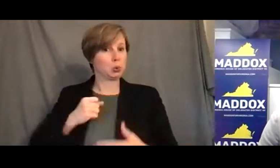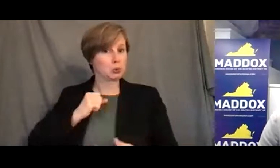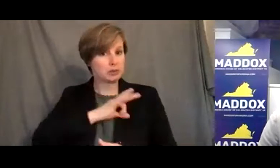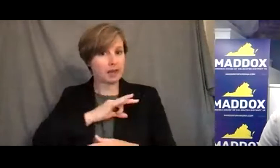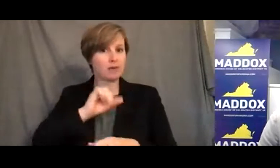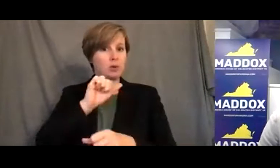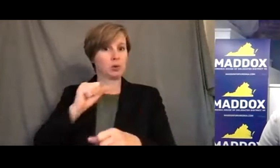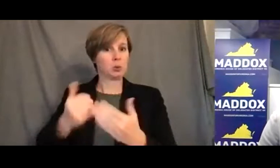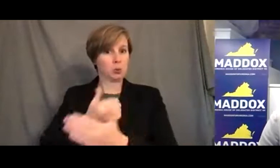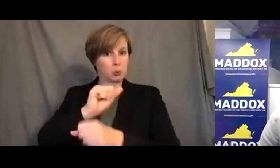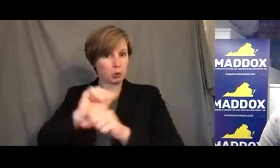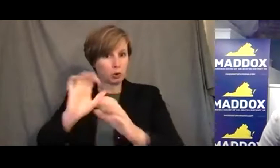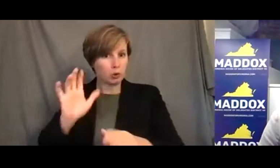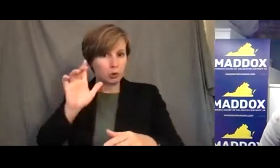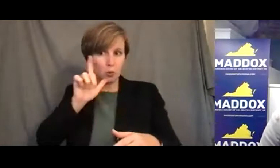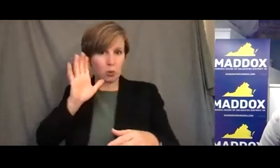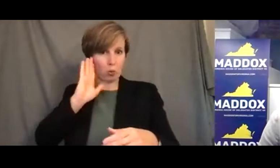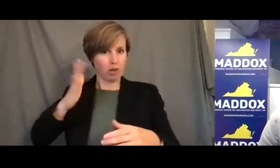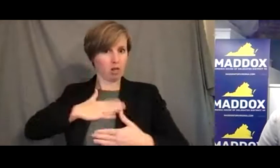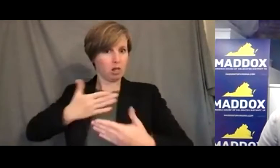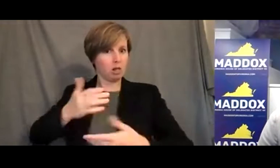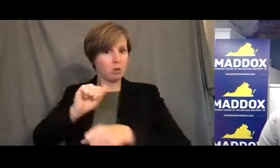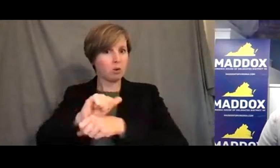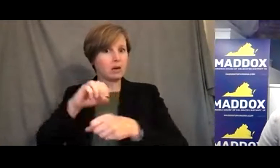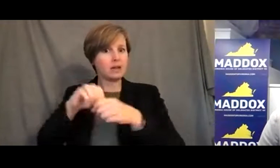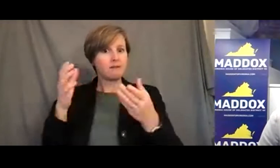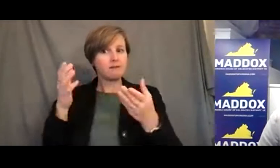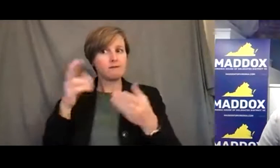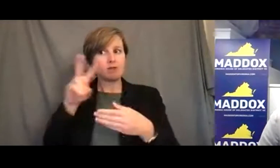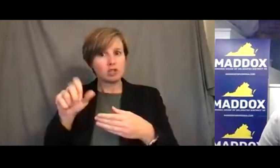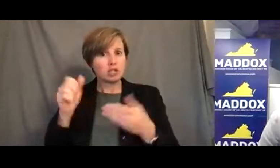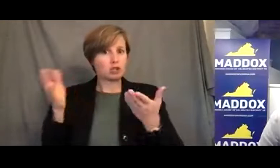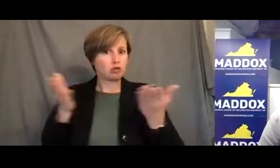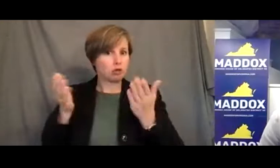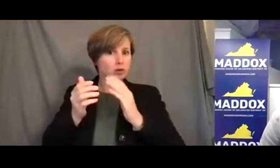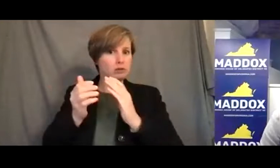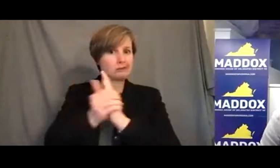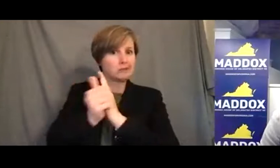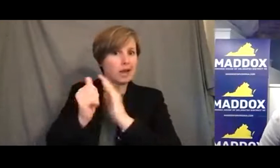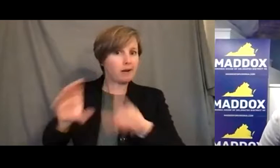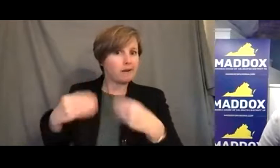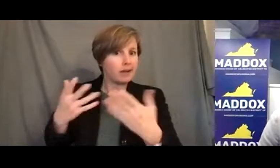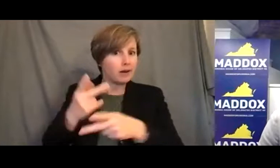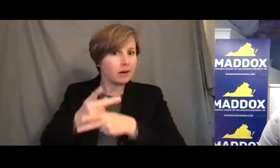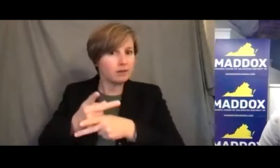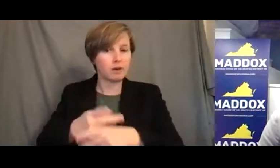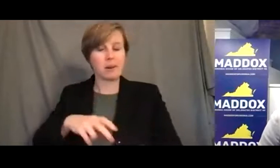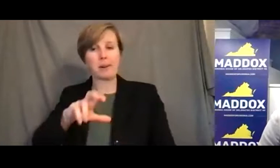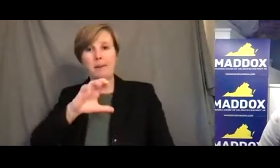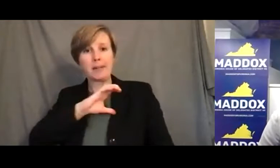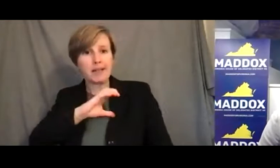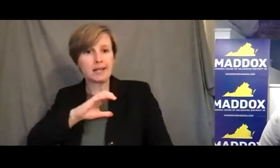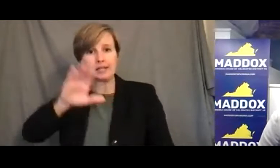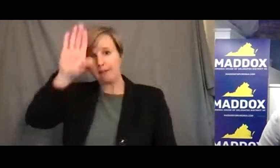will work in Virginia in these service capacities. So as skilled caregivers, as policemen, as